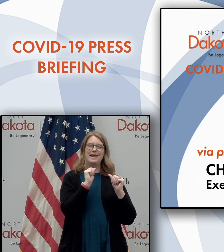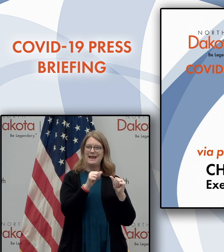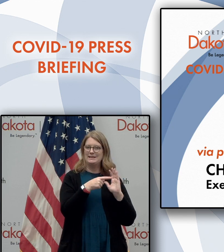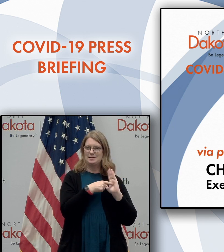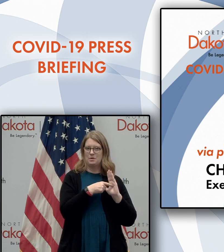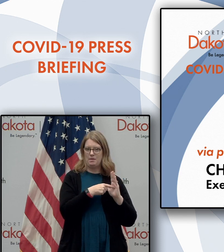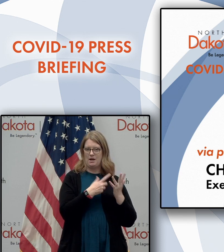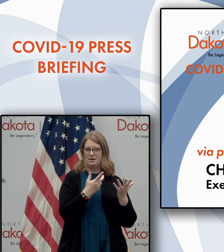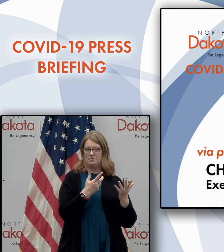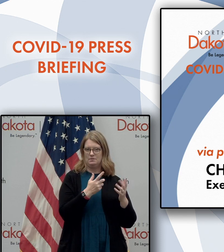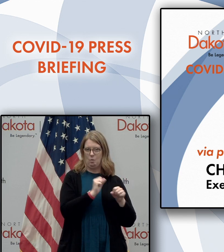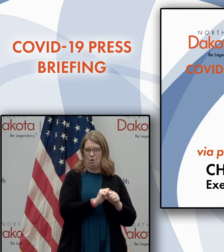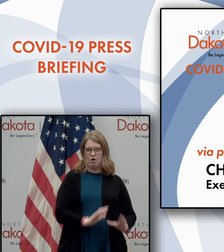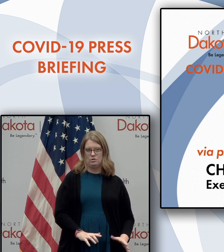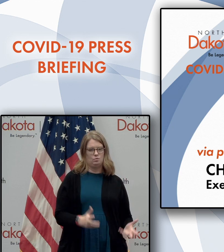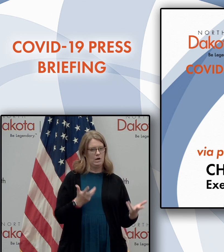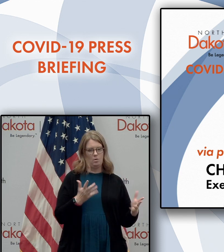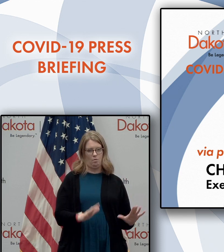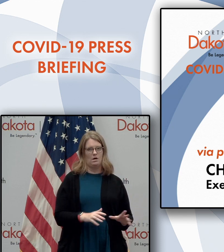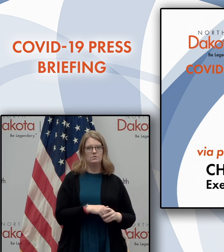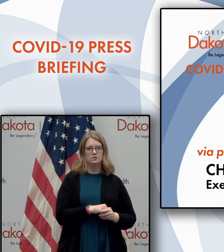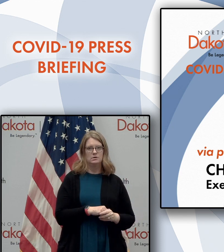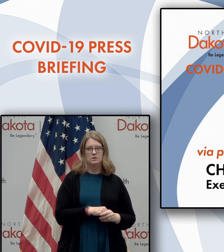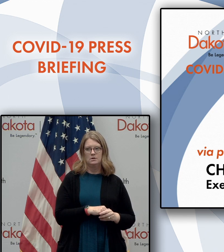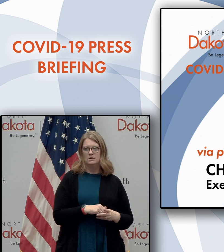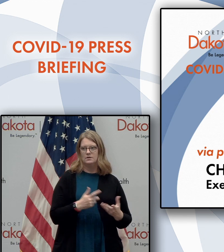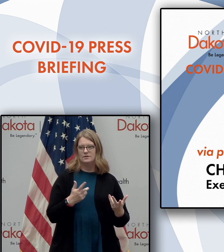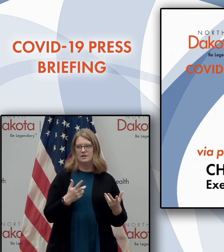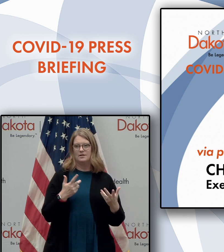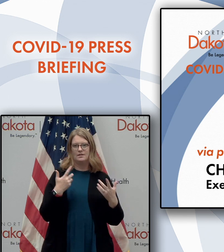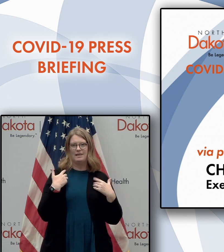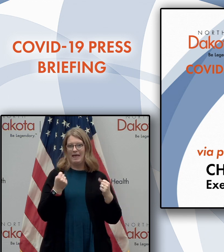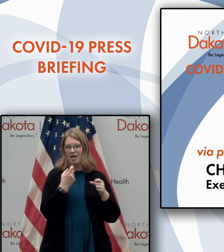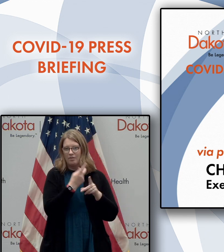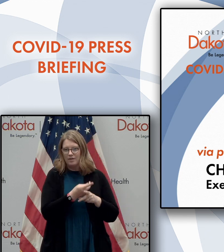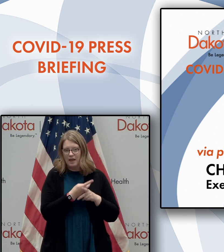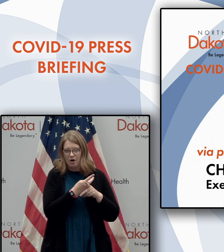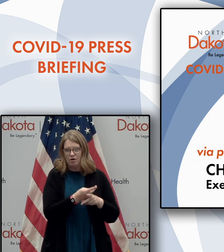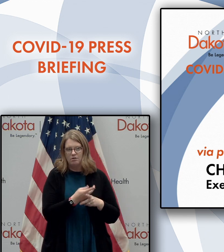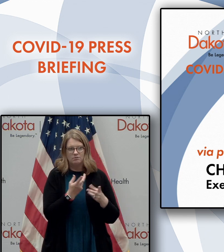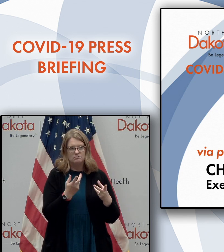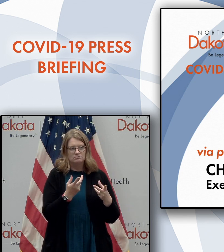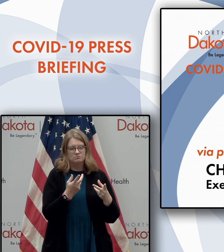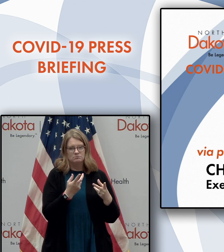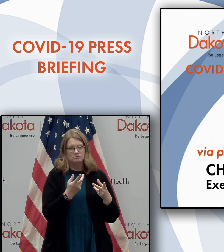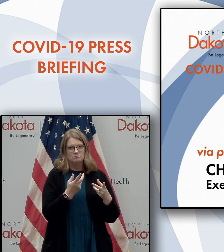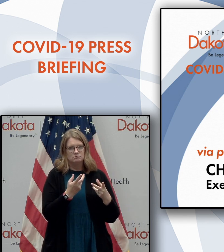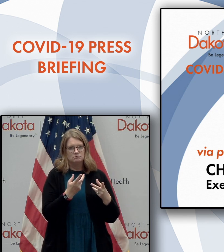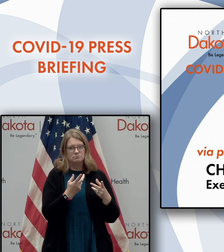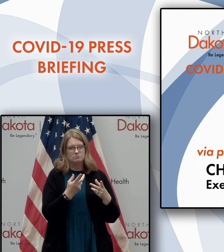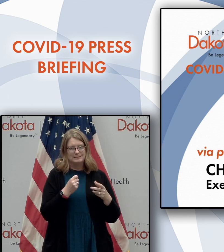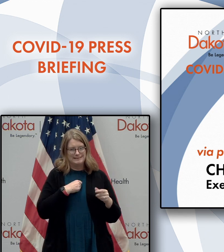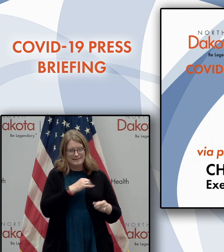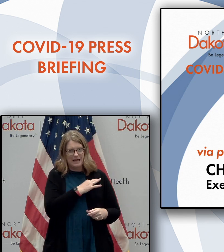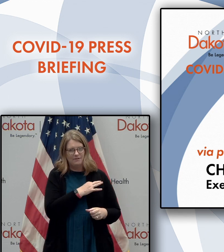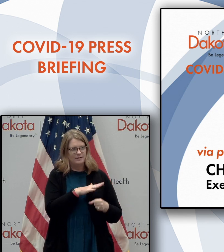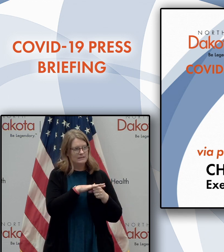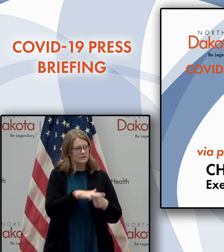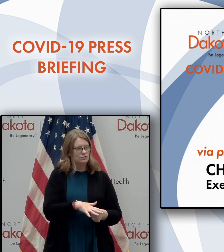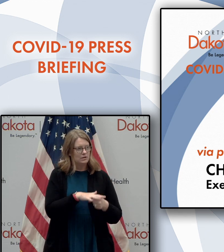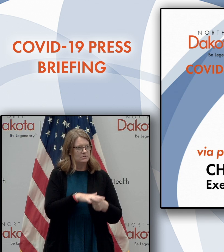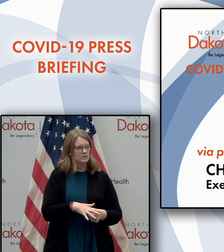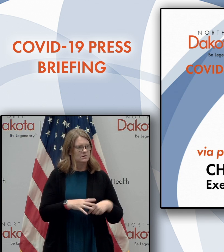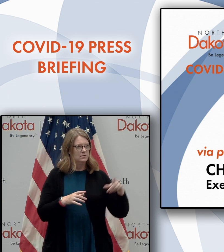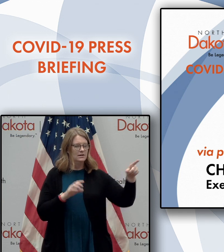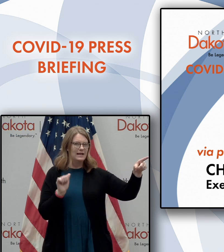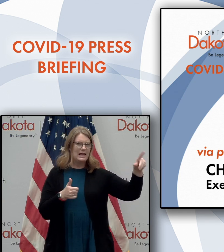nursing facilities. So yes, the healthcare workforce is already under stress. going forward. Numbers